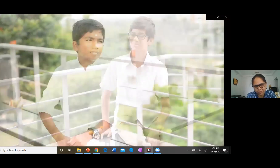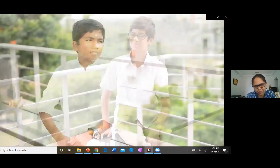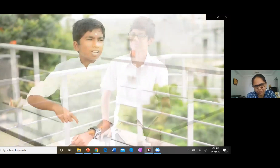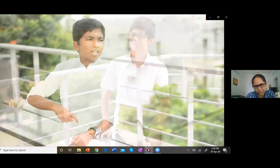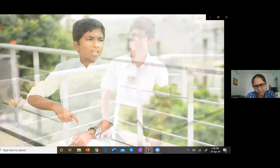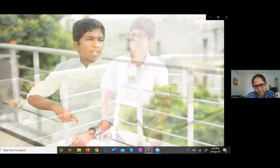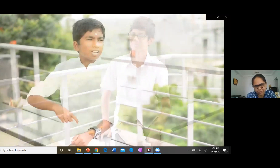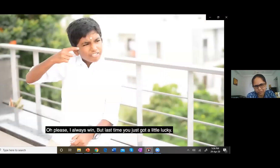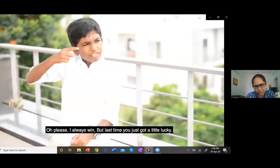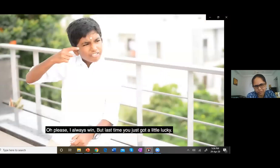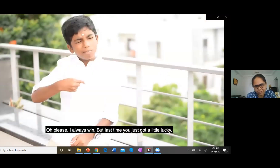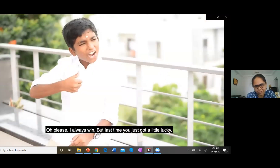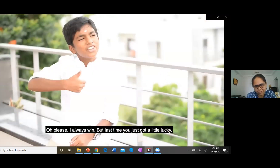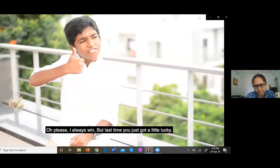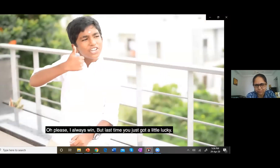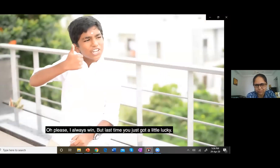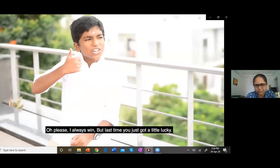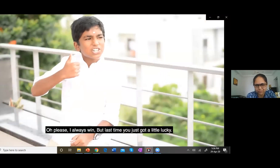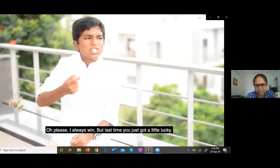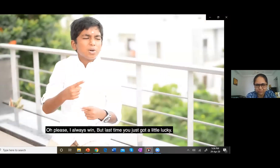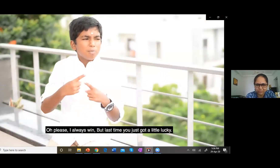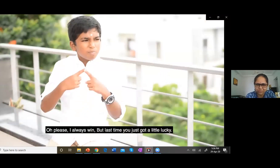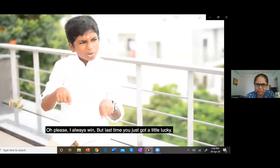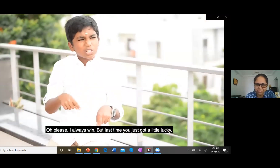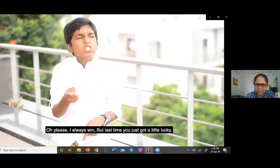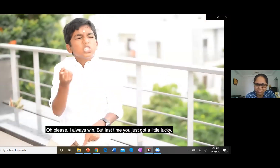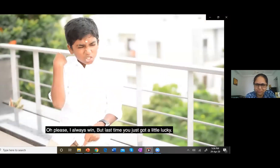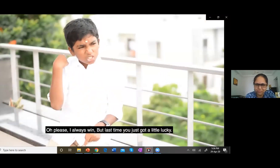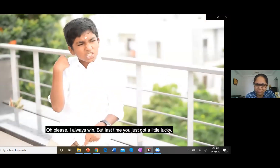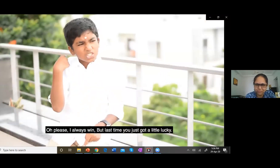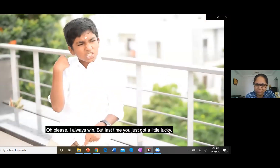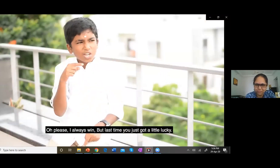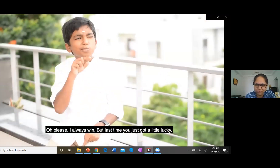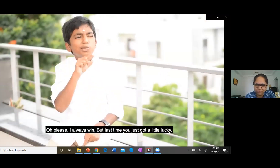Oh please. I always win. Last time you just got me.